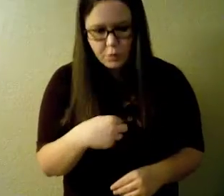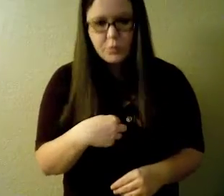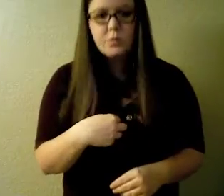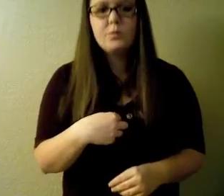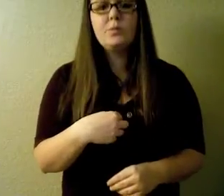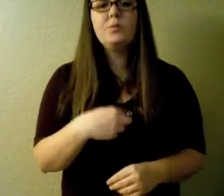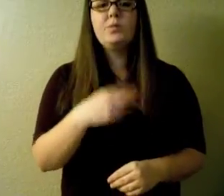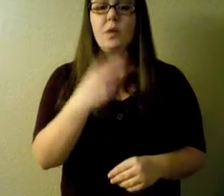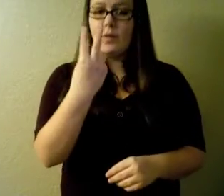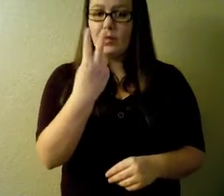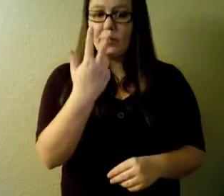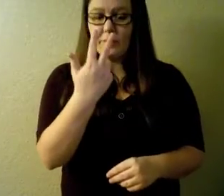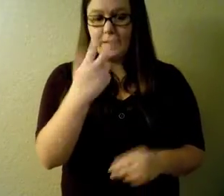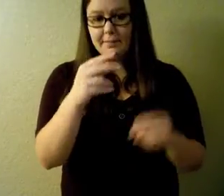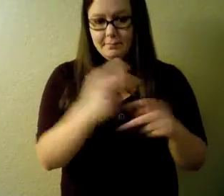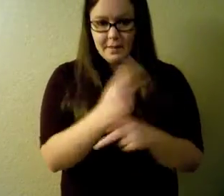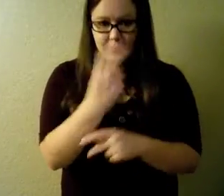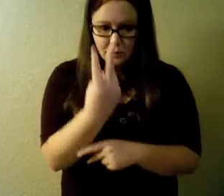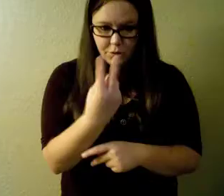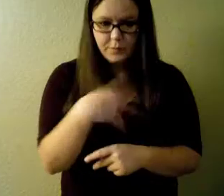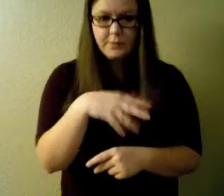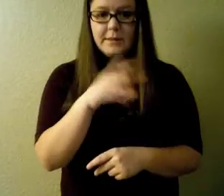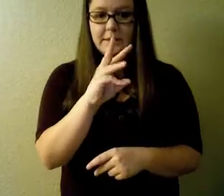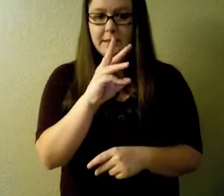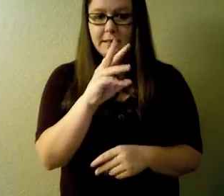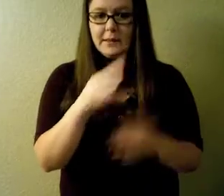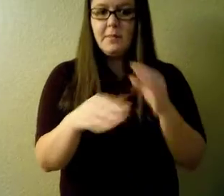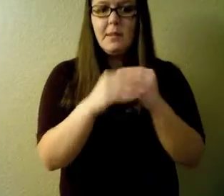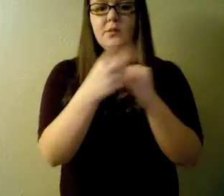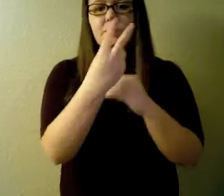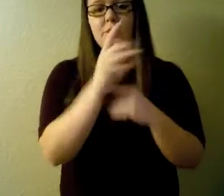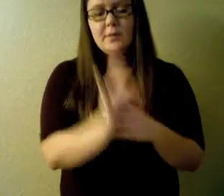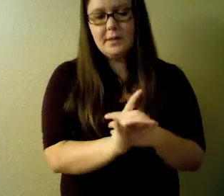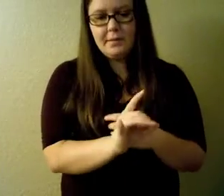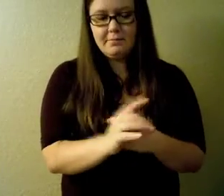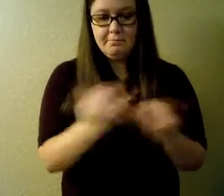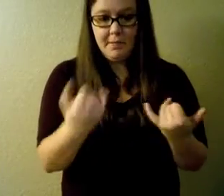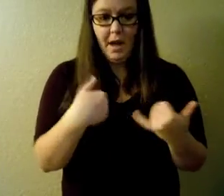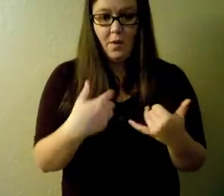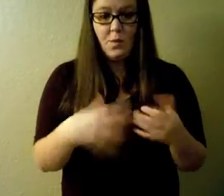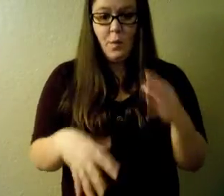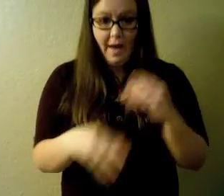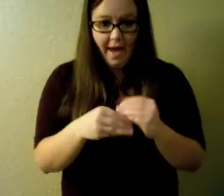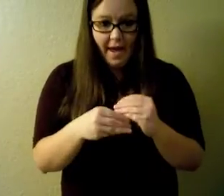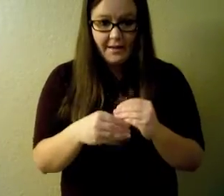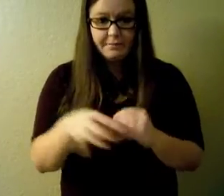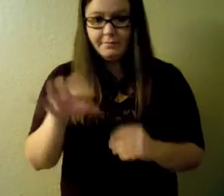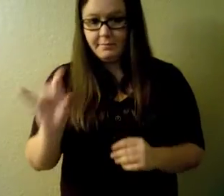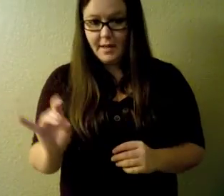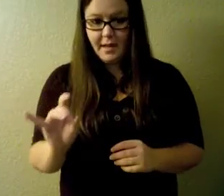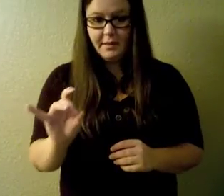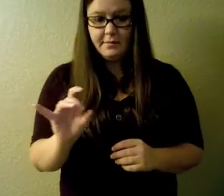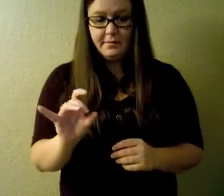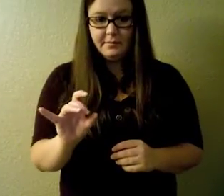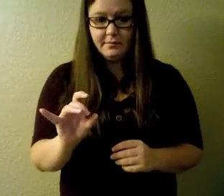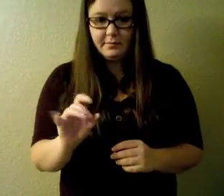8. And now I add my digits together, and I get 8, 4, and then 10 at the